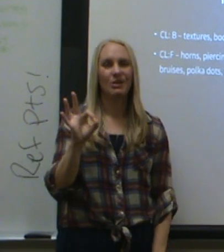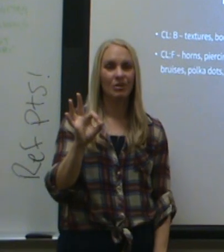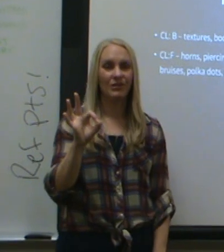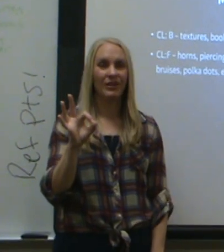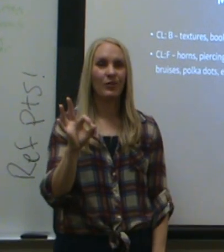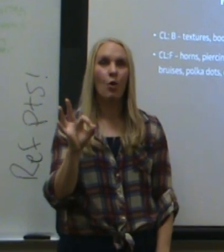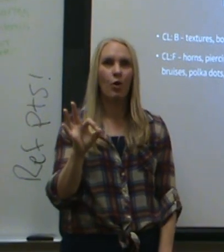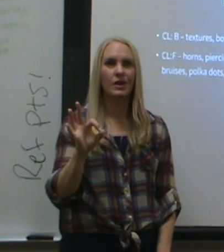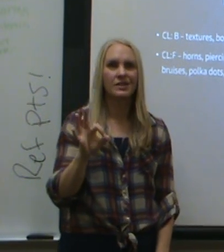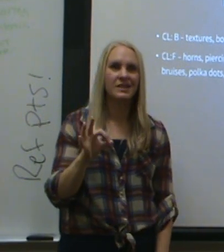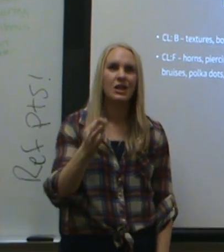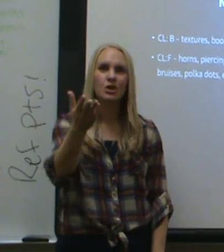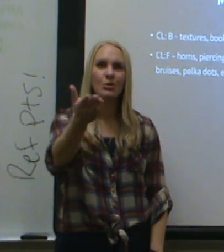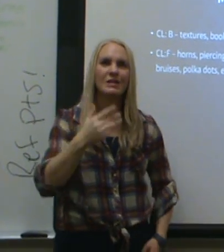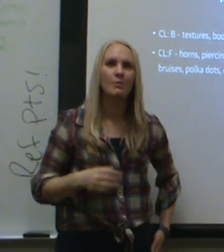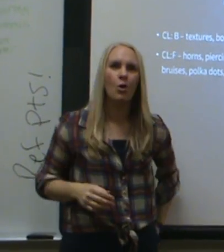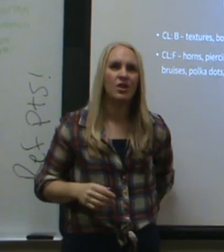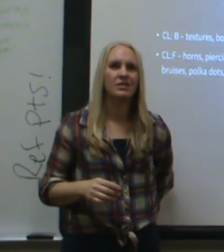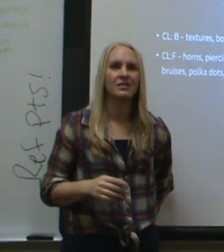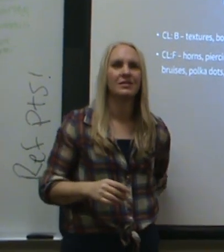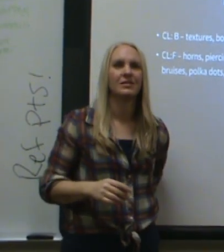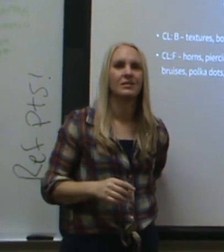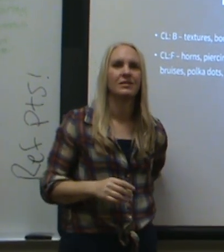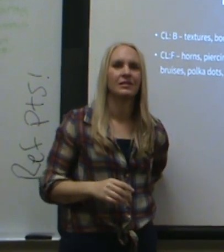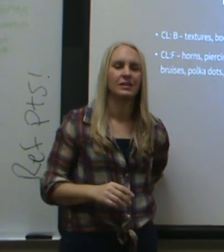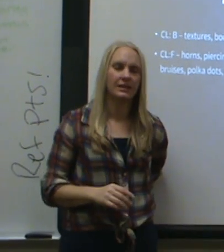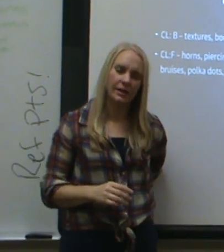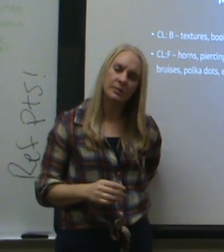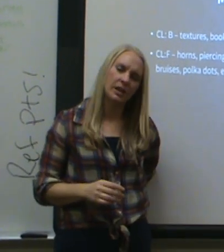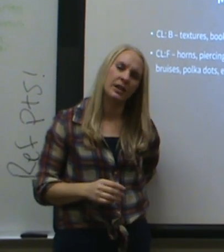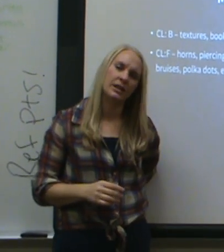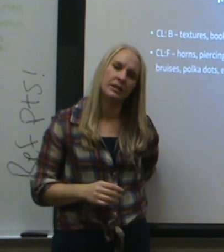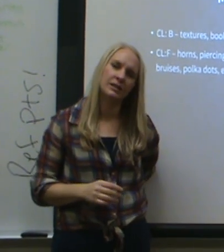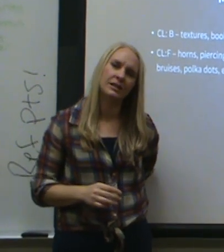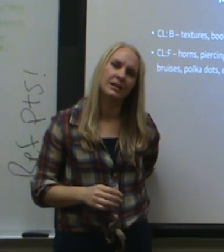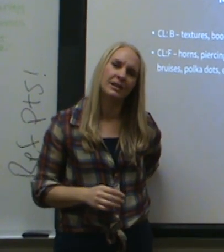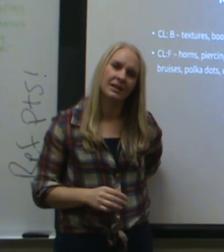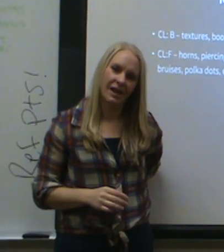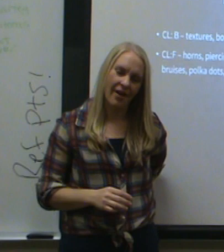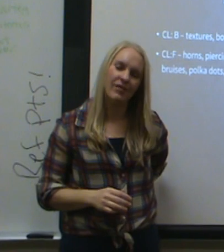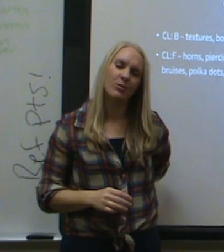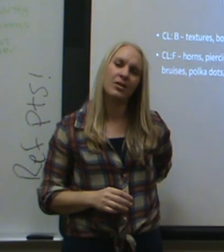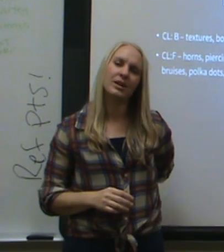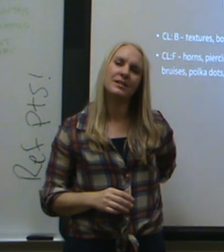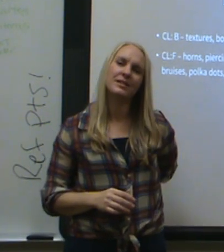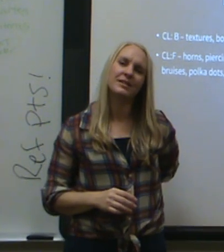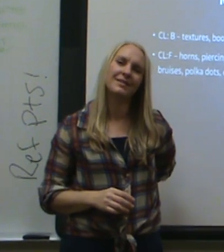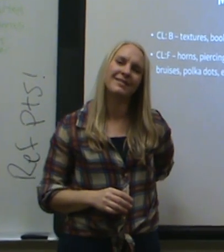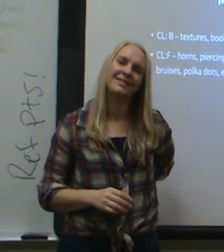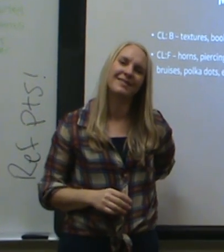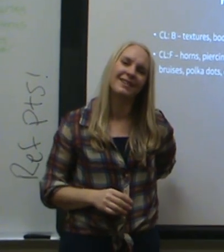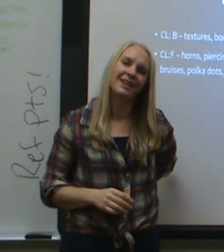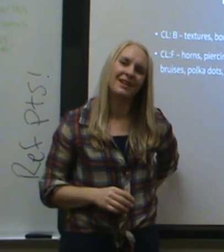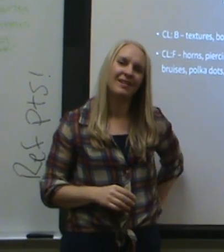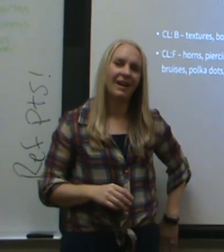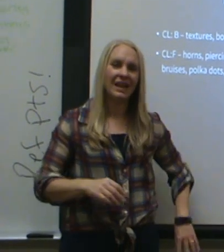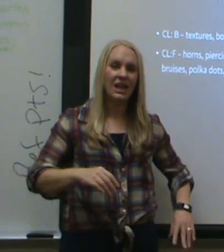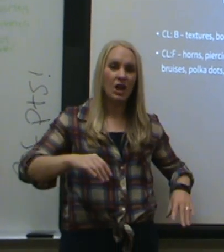Really fun for horns. Show me some horns. Come on. Have fun with it. Right? You